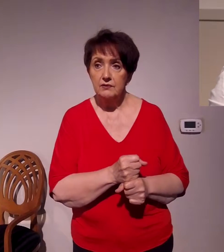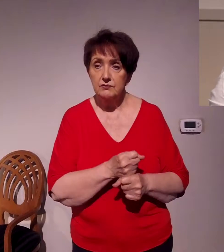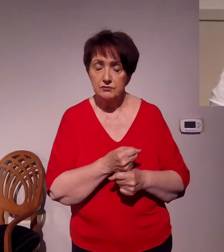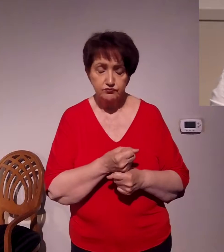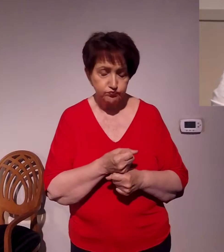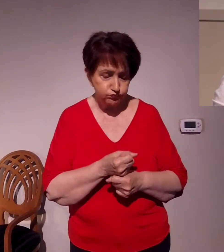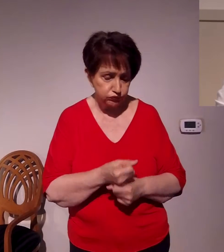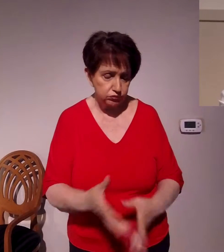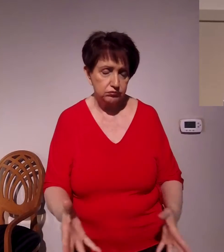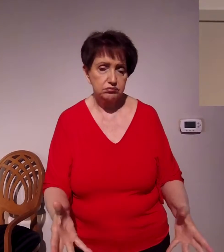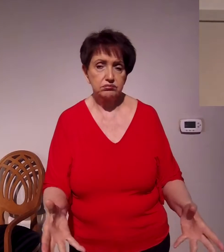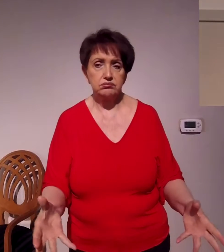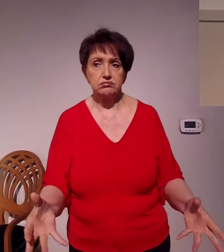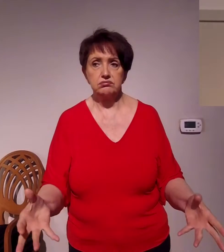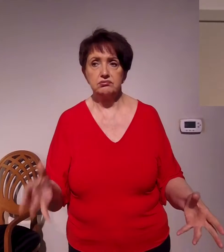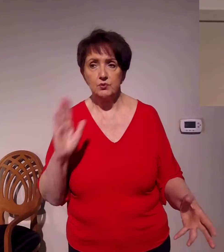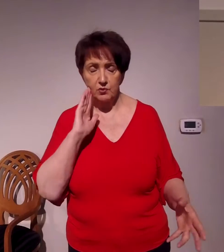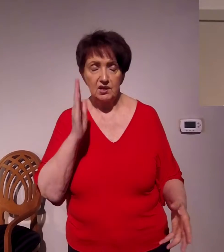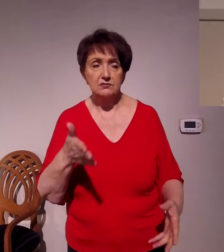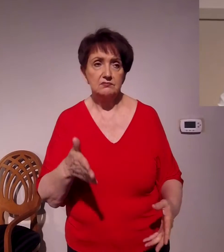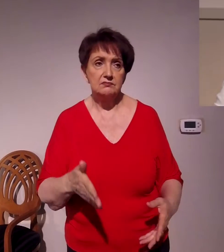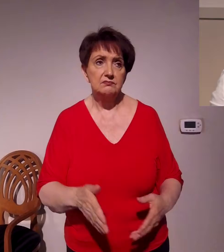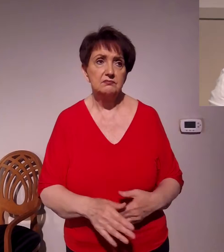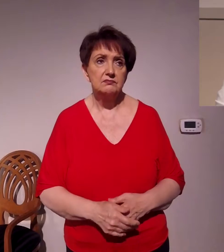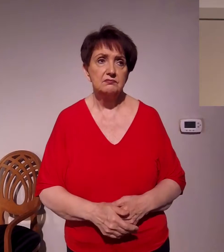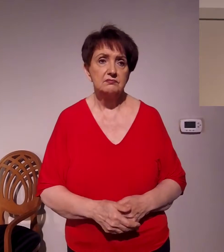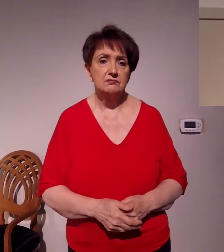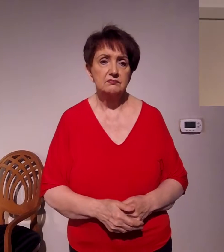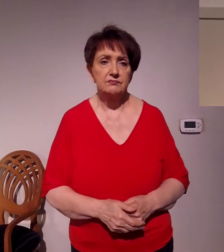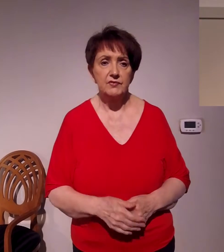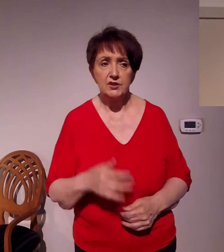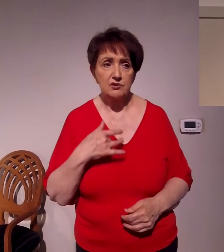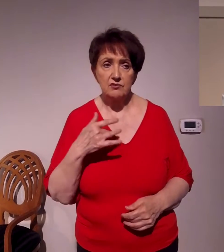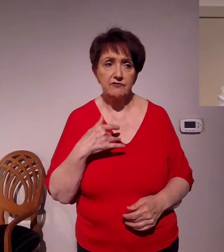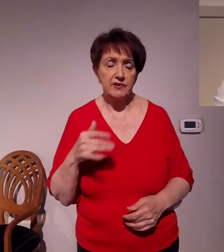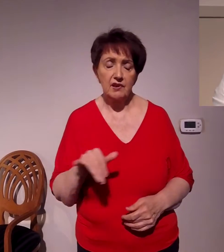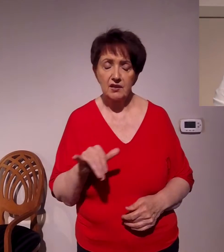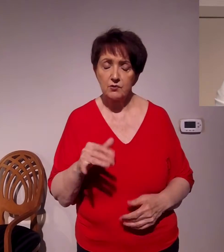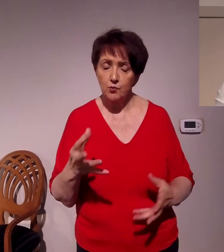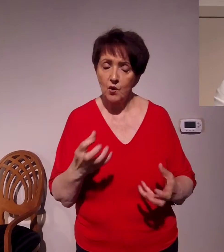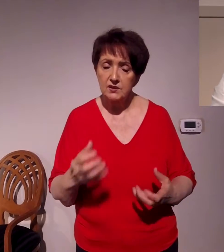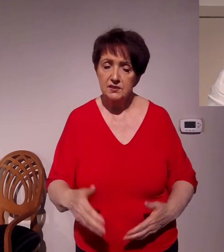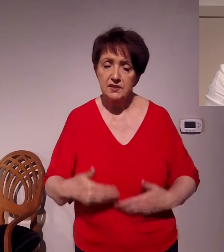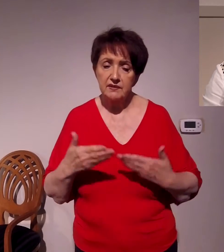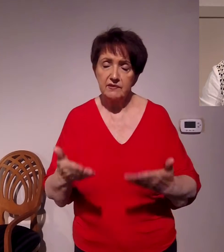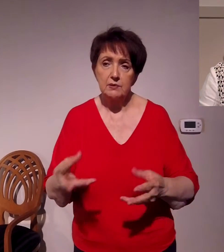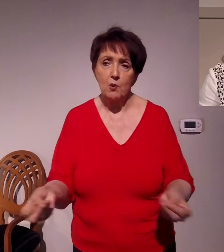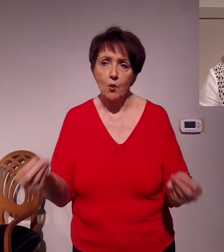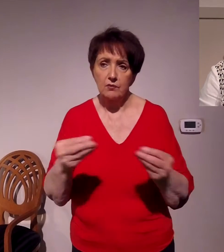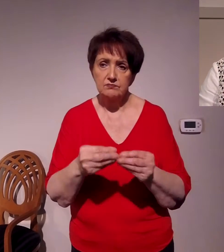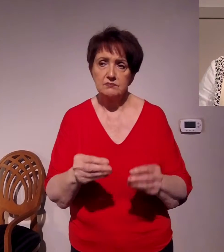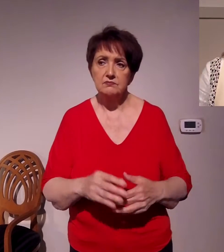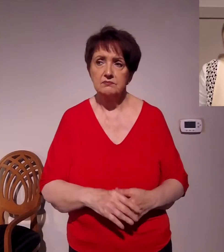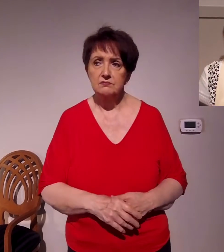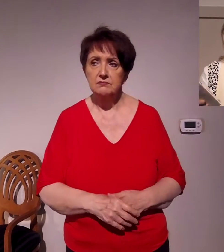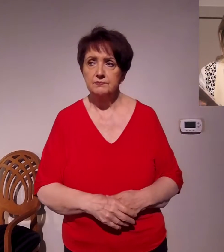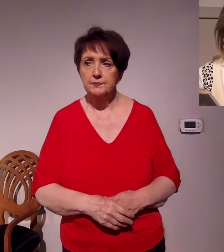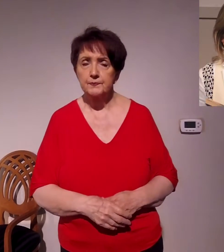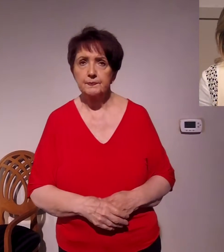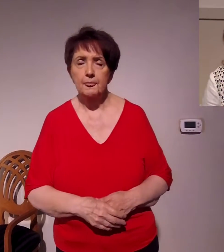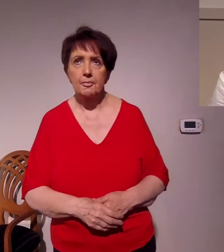Yes. There's exhaustion. And then you don't feel like you want to give anymore. Yeah.